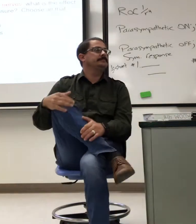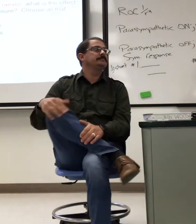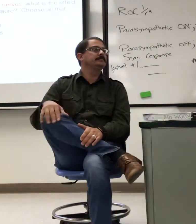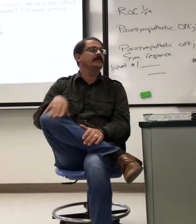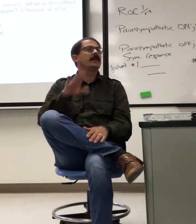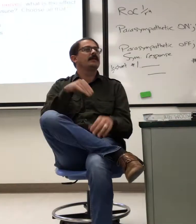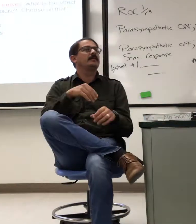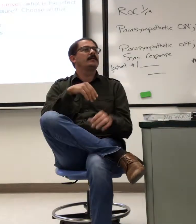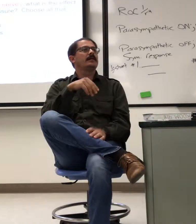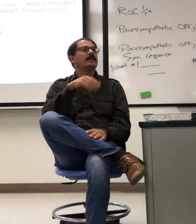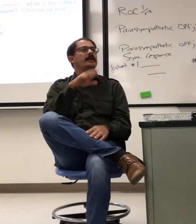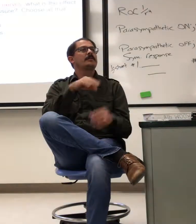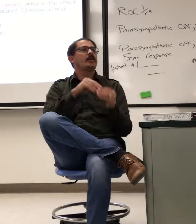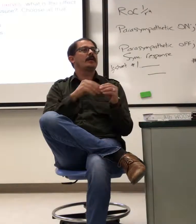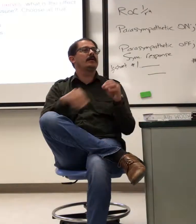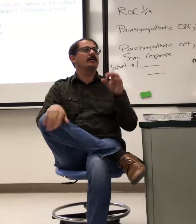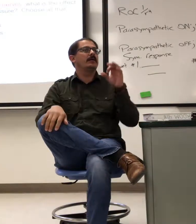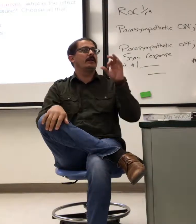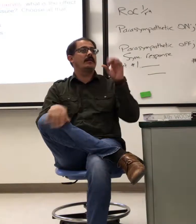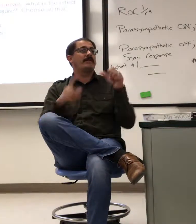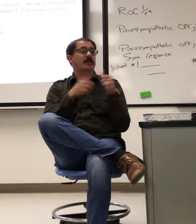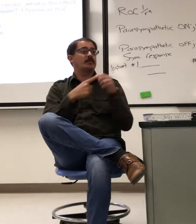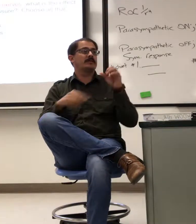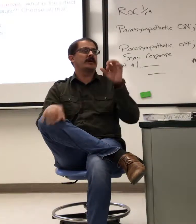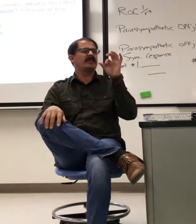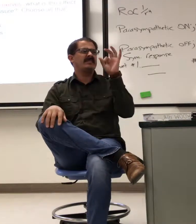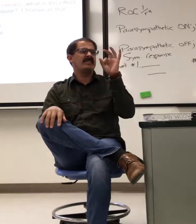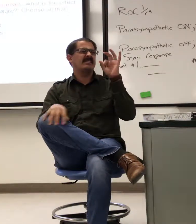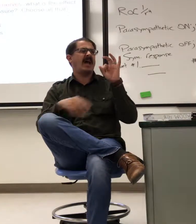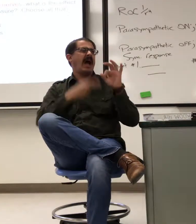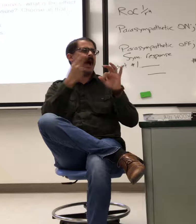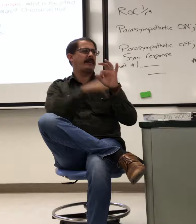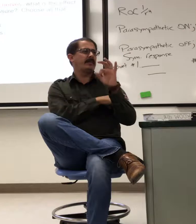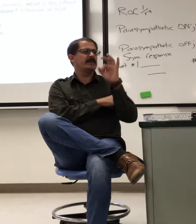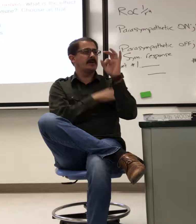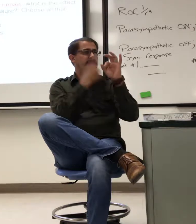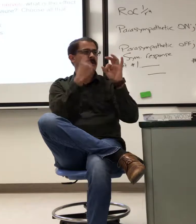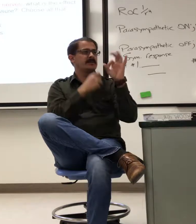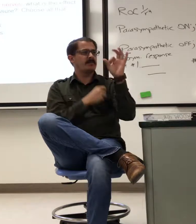First choose from the first two, then the second two, and then the third two.